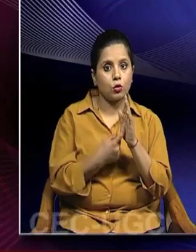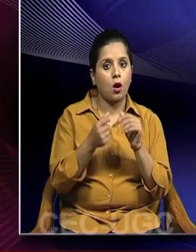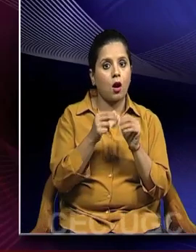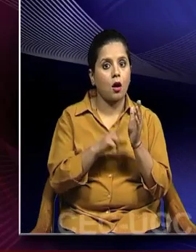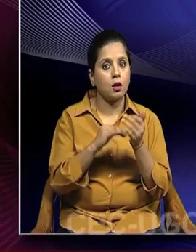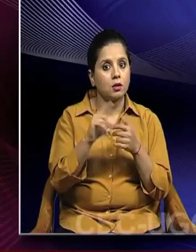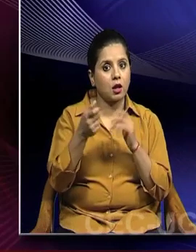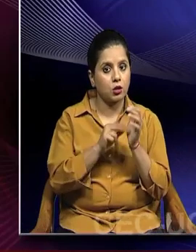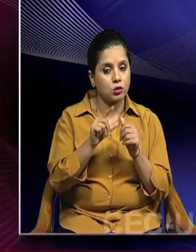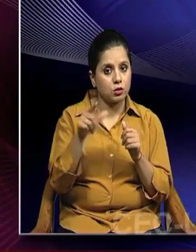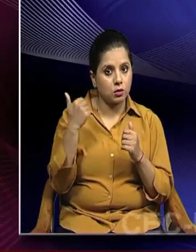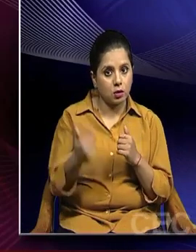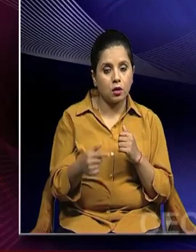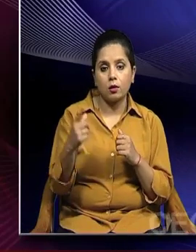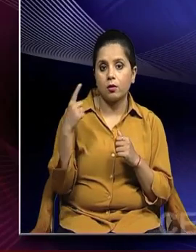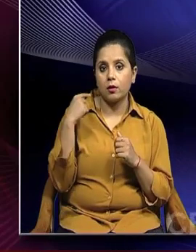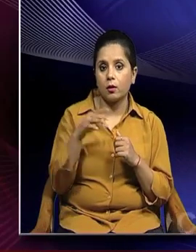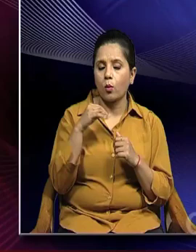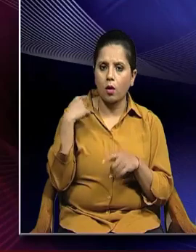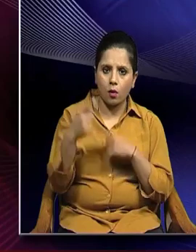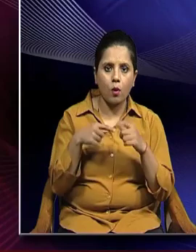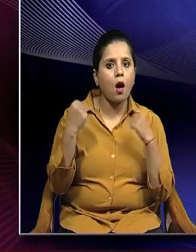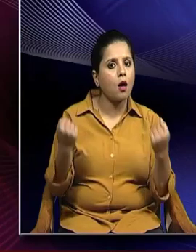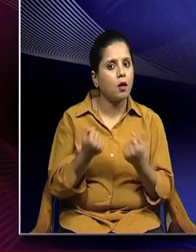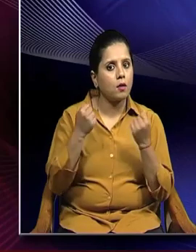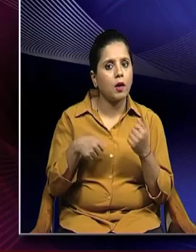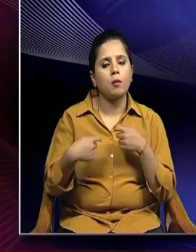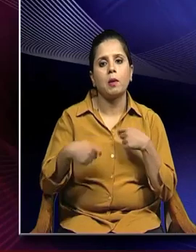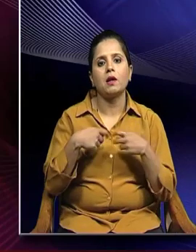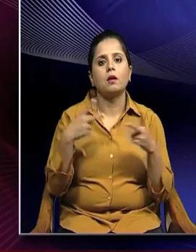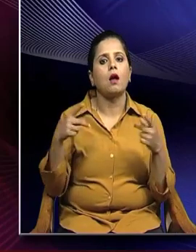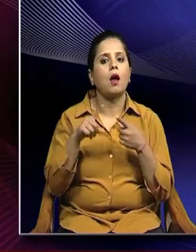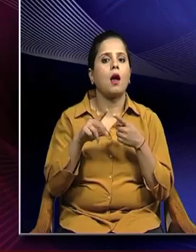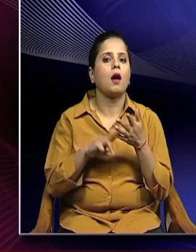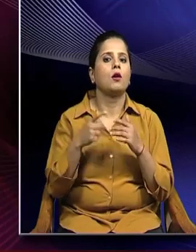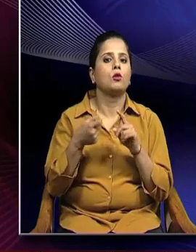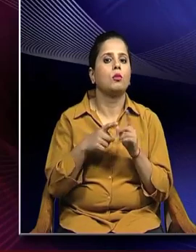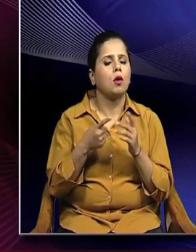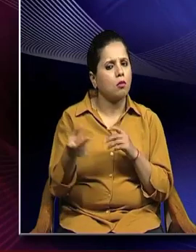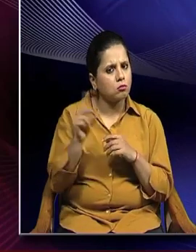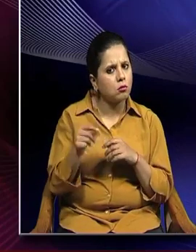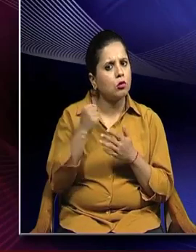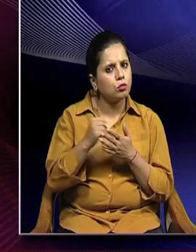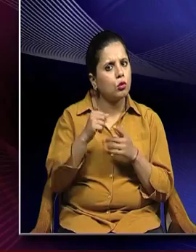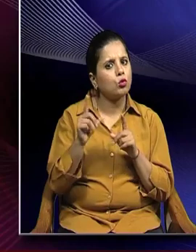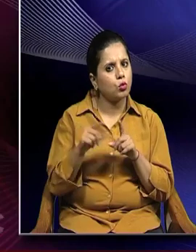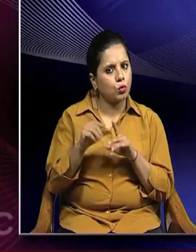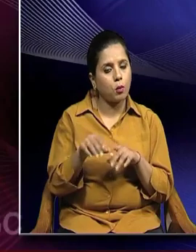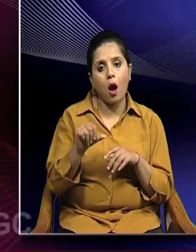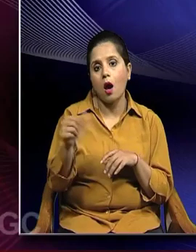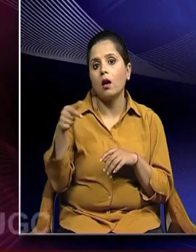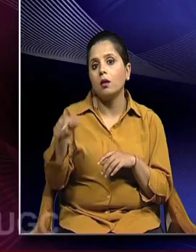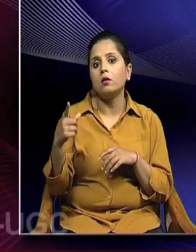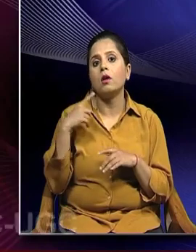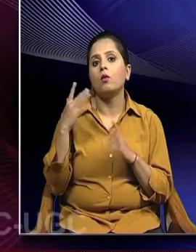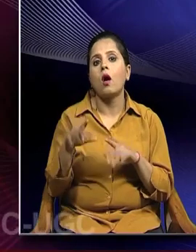are simply running the routine activities of a business enterprise. So they'll keep on doing what the other leaders have